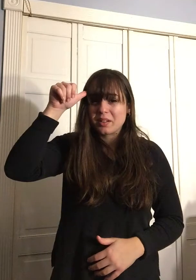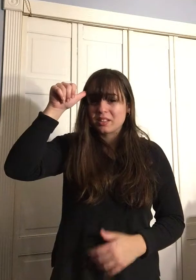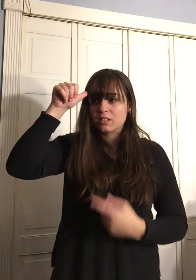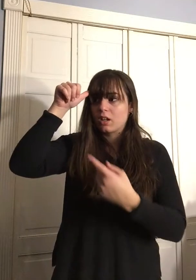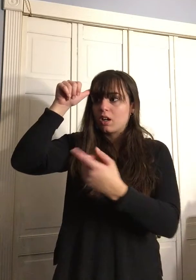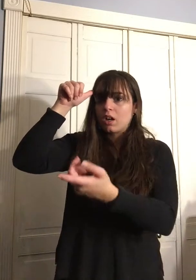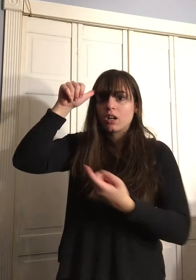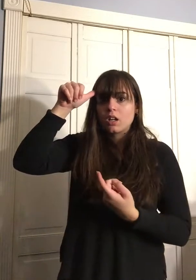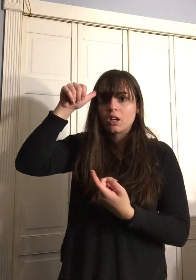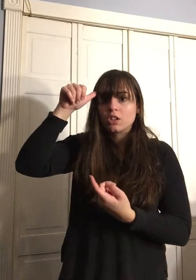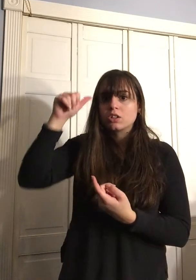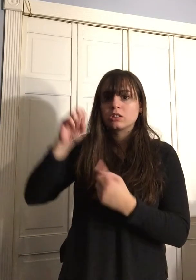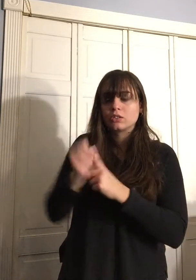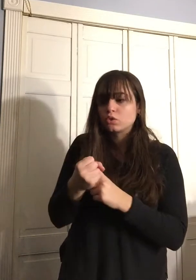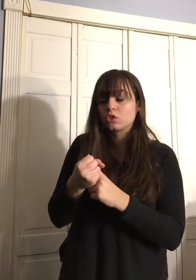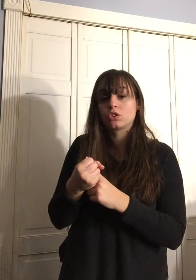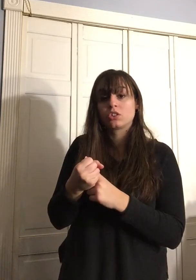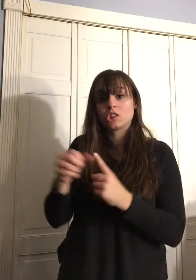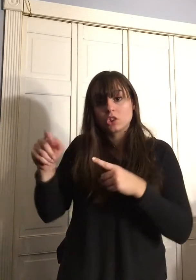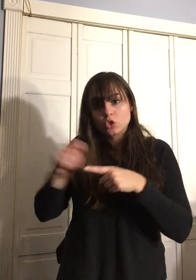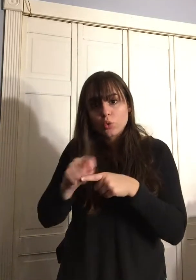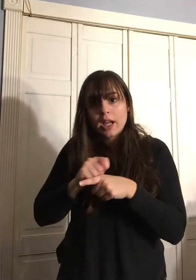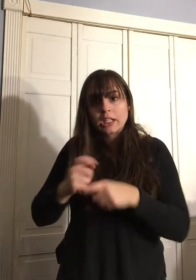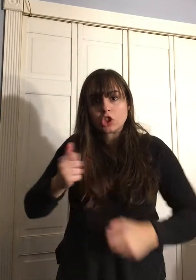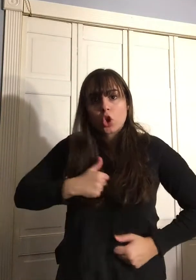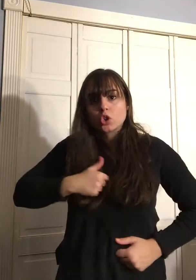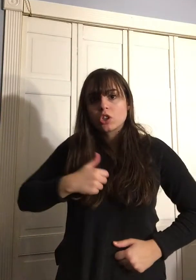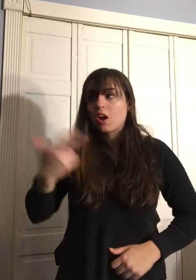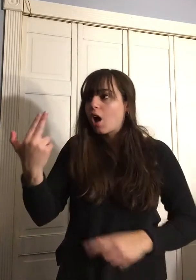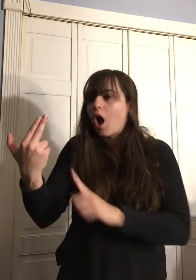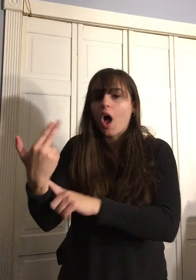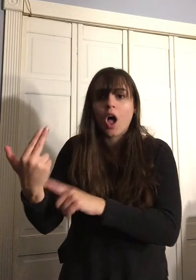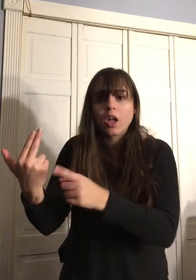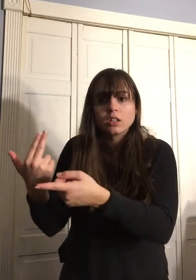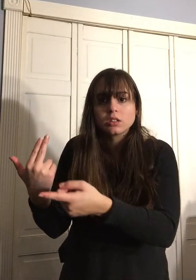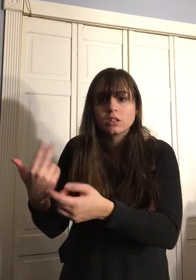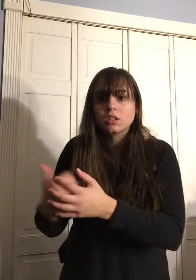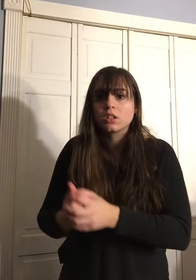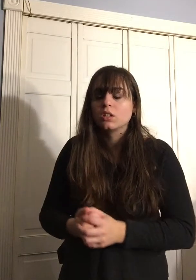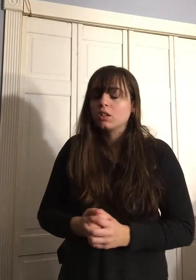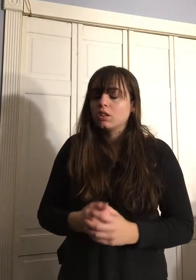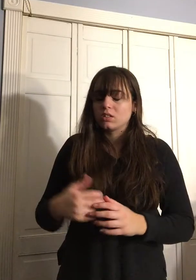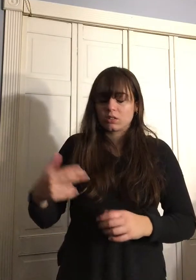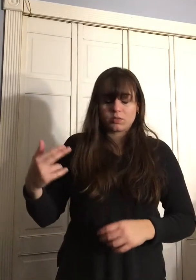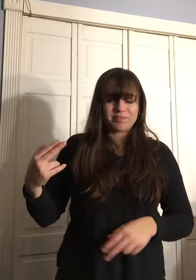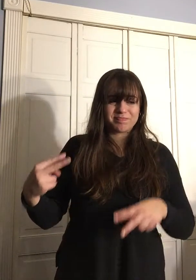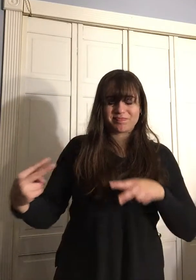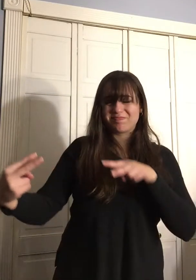kind of help, hoping that someone would show up from China. Here I was, being